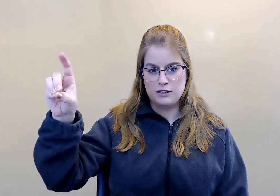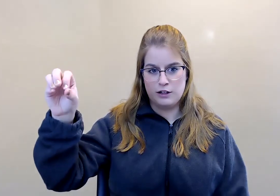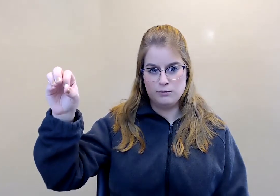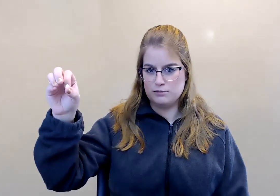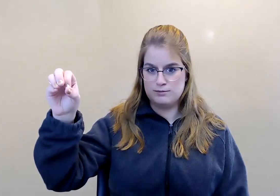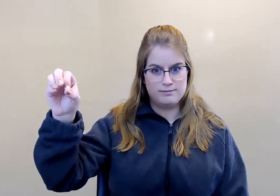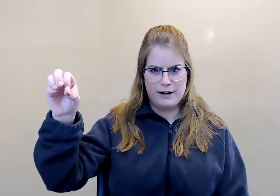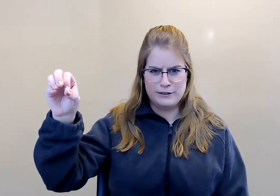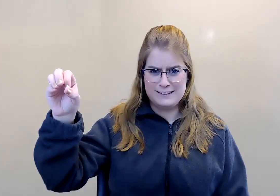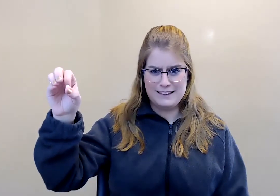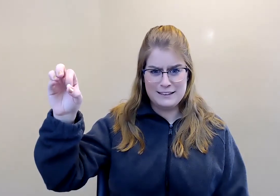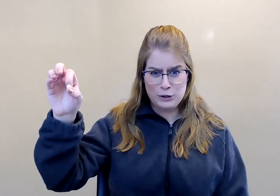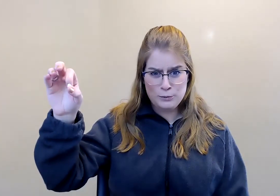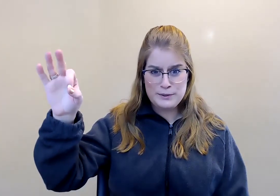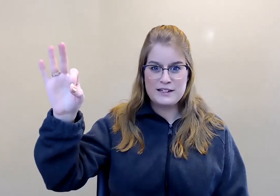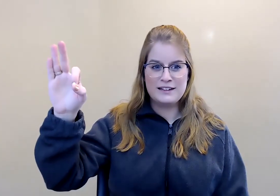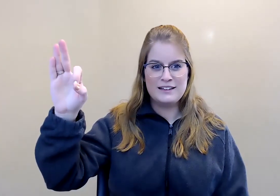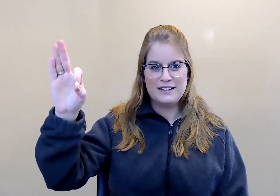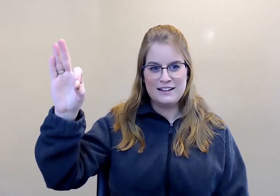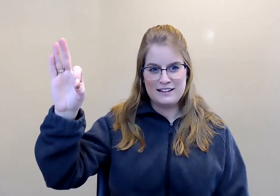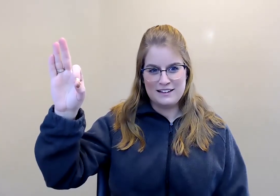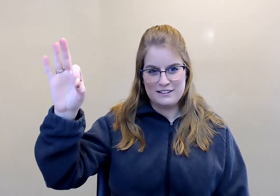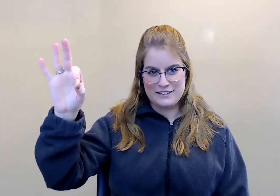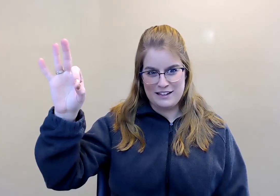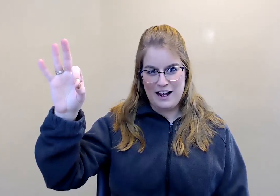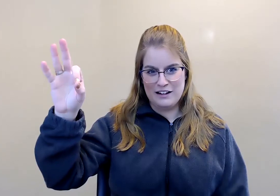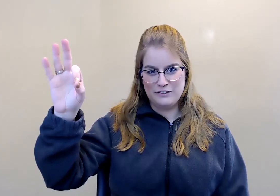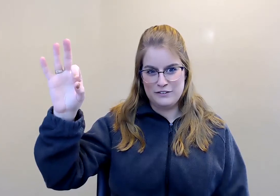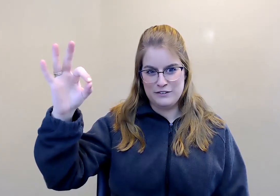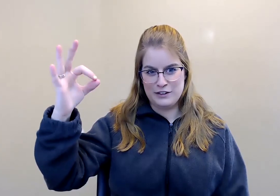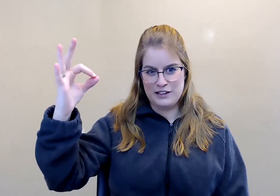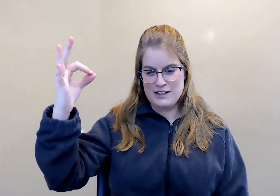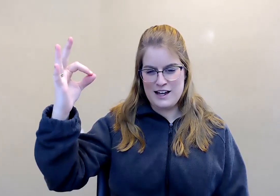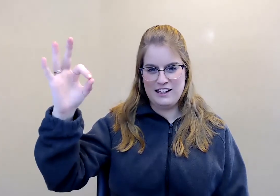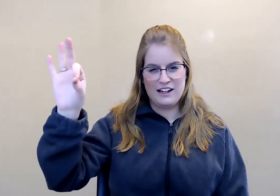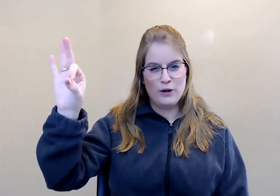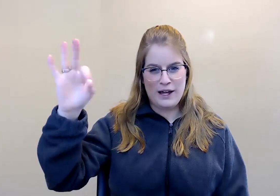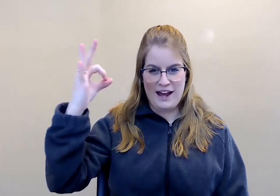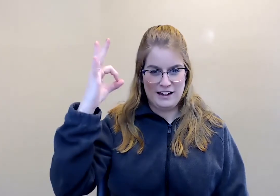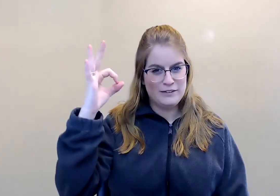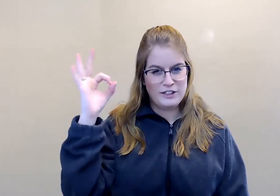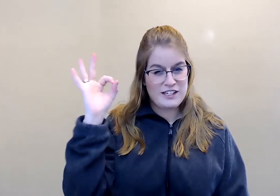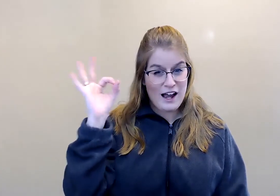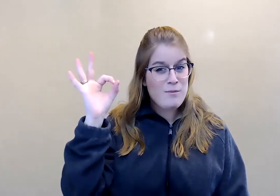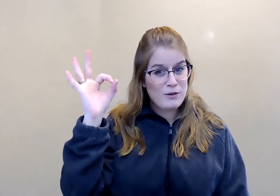oh, that was D. Oops. For F, you're going to, it's kind of like okay when you say, I'm